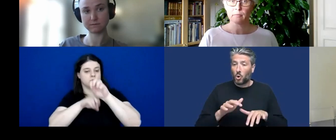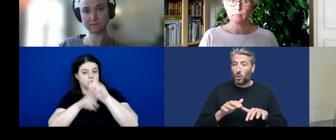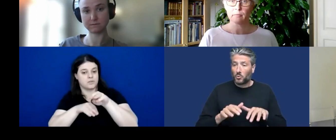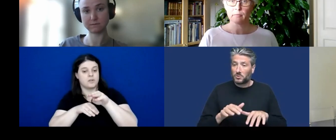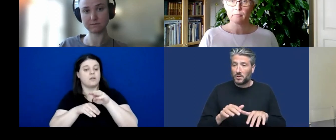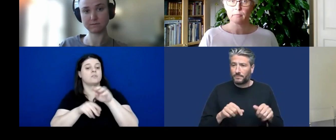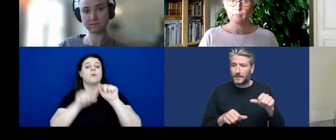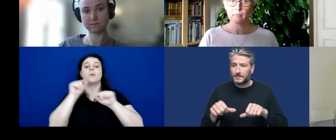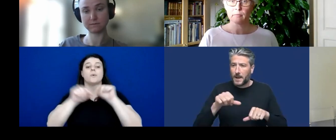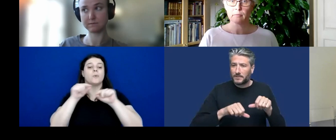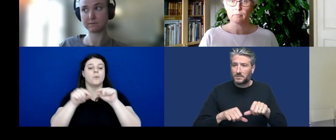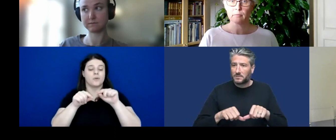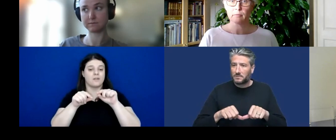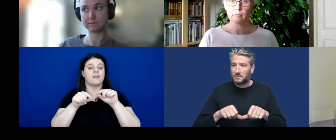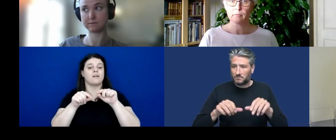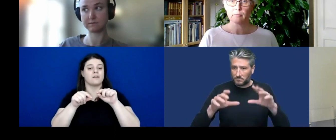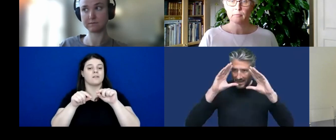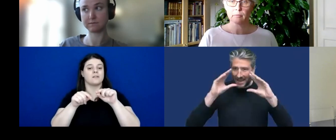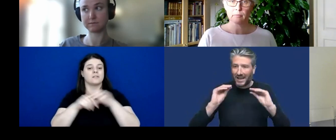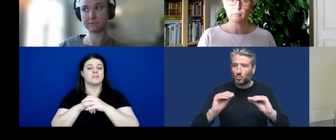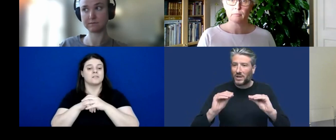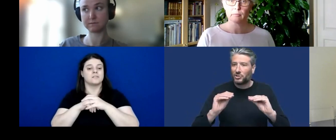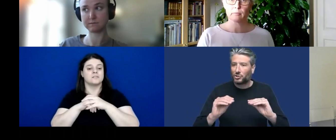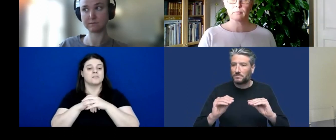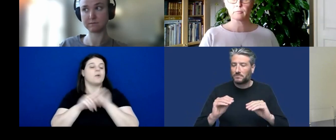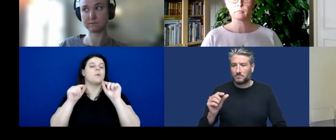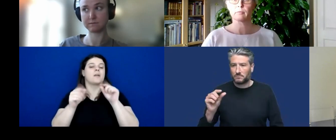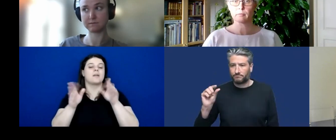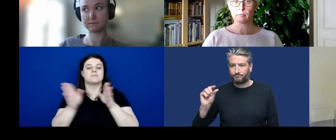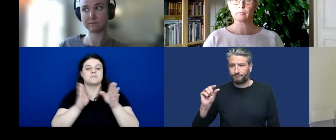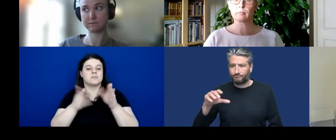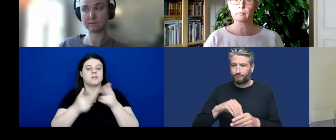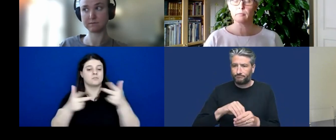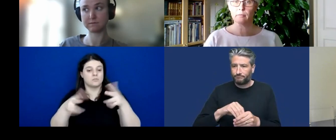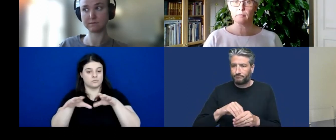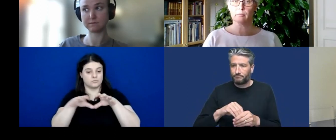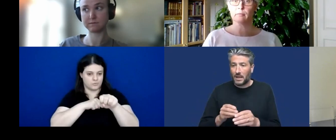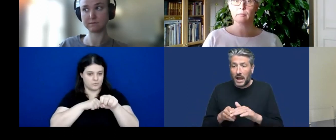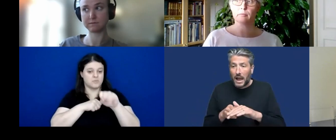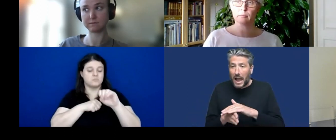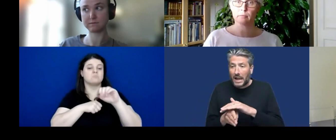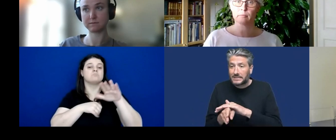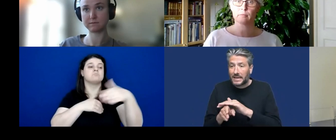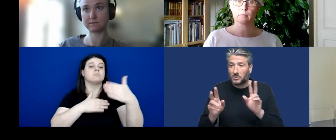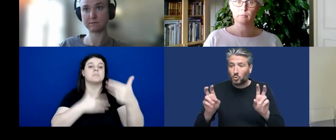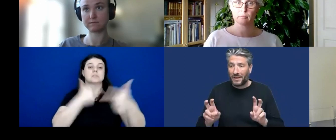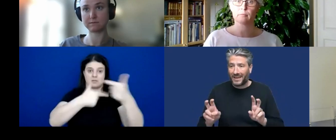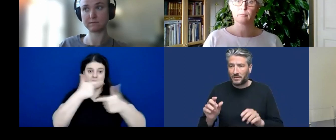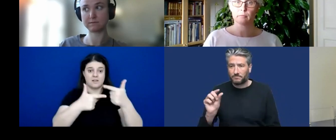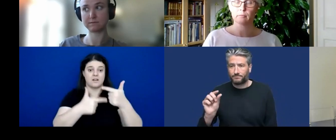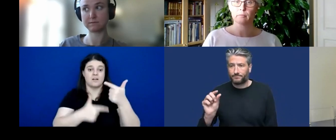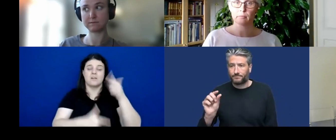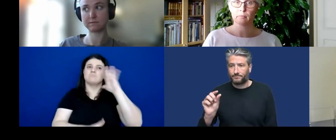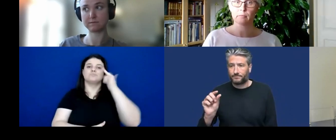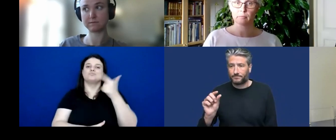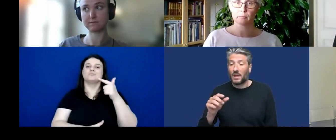science education that talks about accessibility. So when these graduates go into industry, you know, they don't even think about it. They